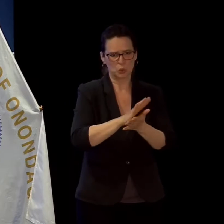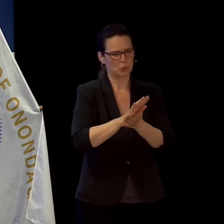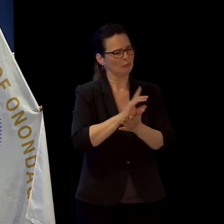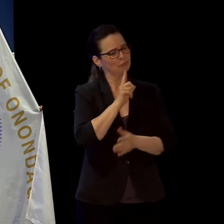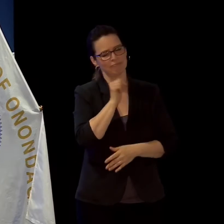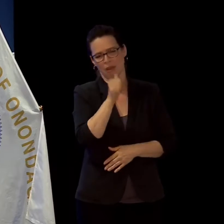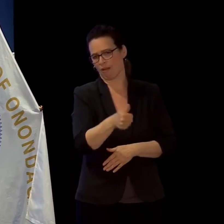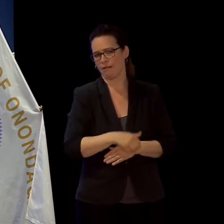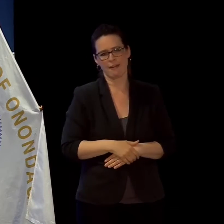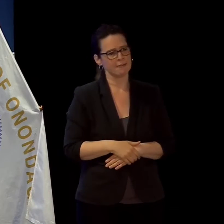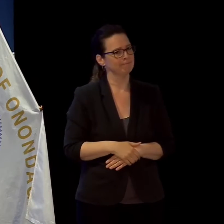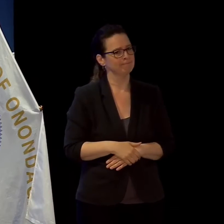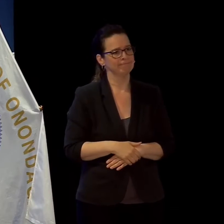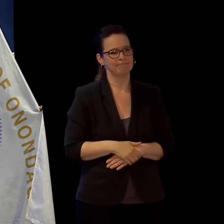Again, we're still going to have cases